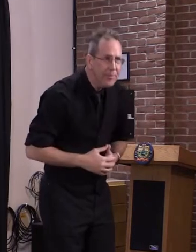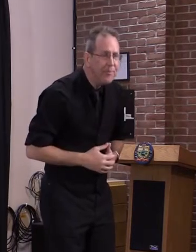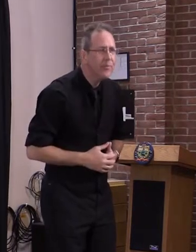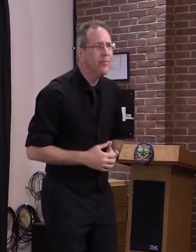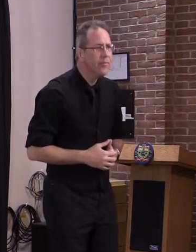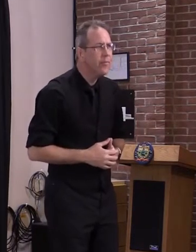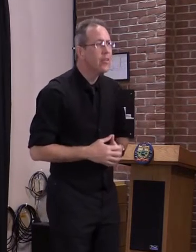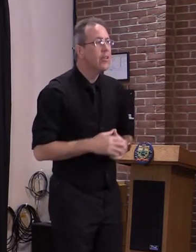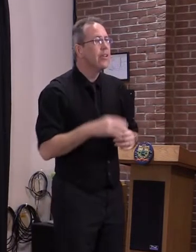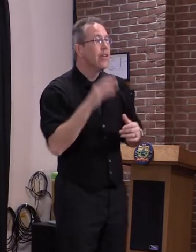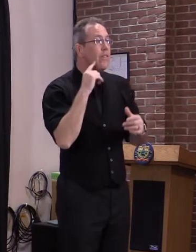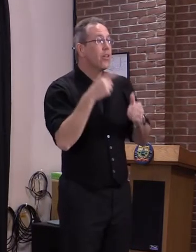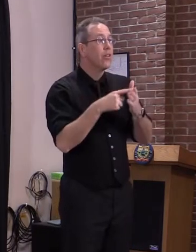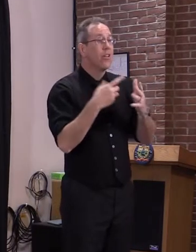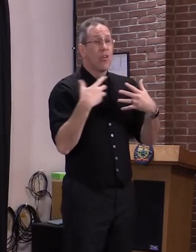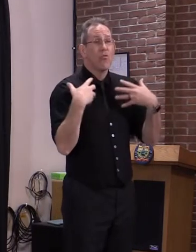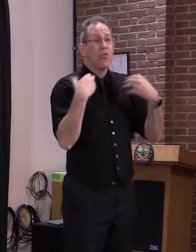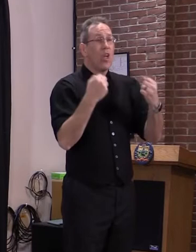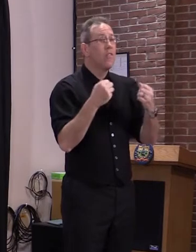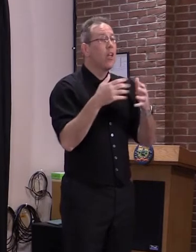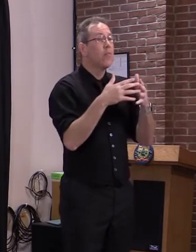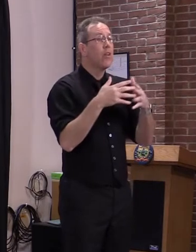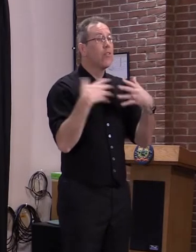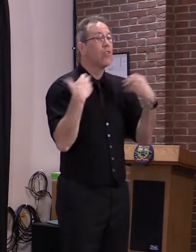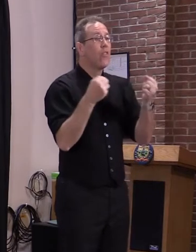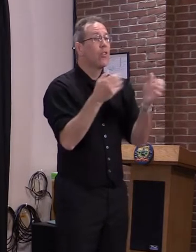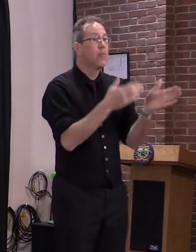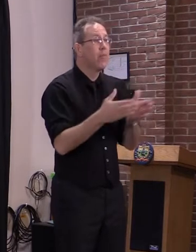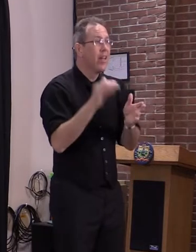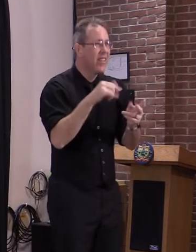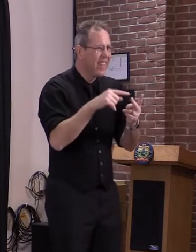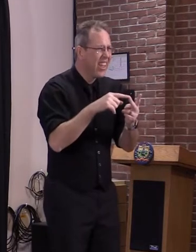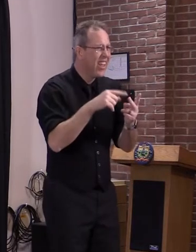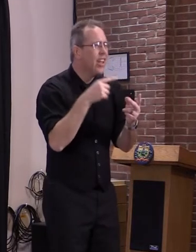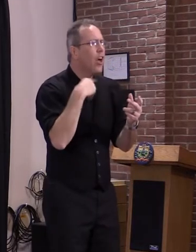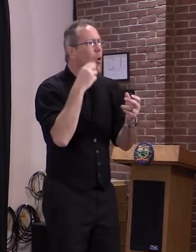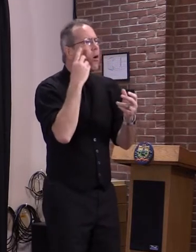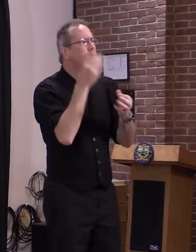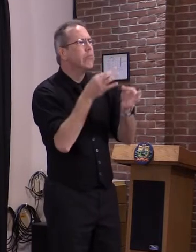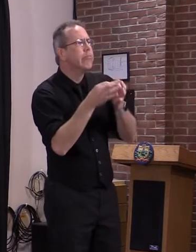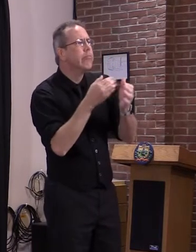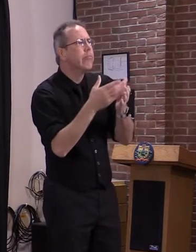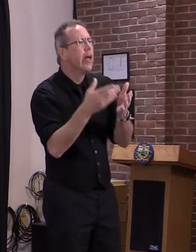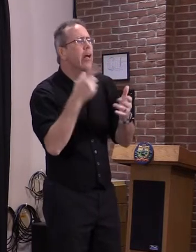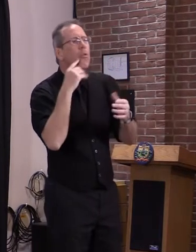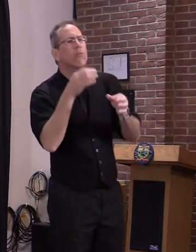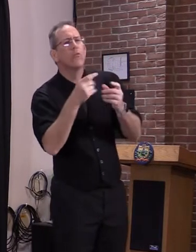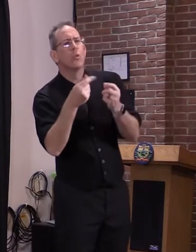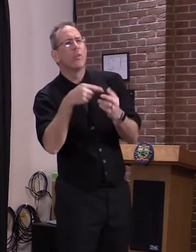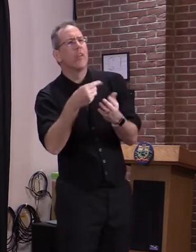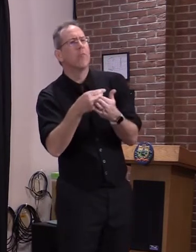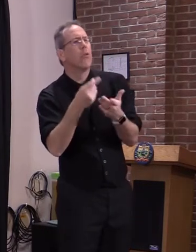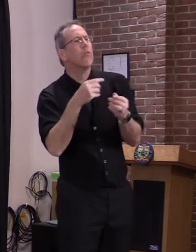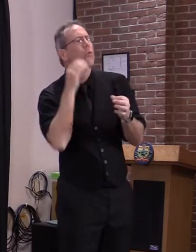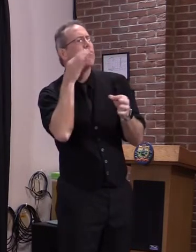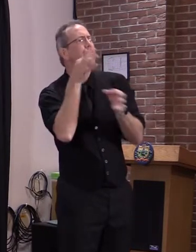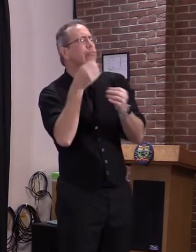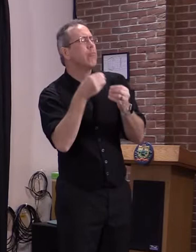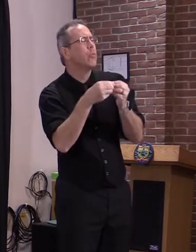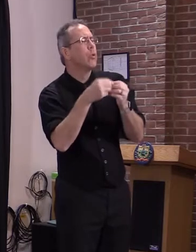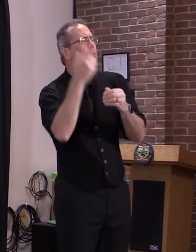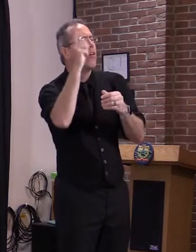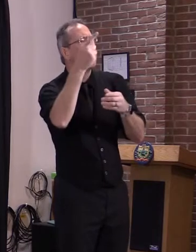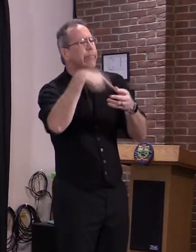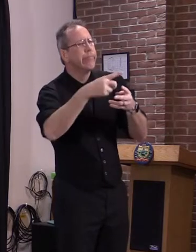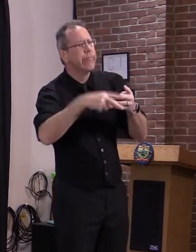level, and I will have updates on this work soon. I expect our focus will be in two areas in particular this spring: one, addressing